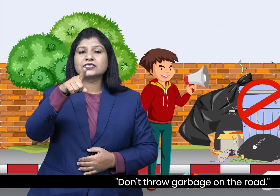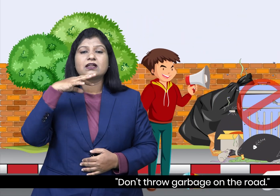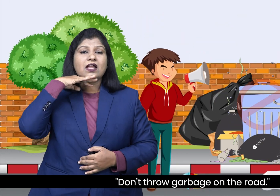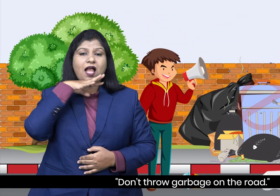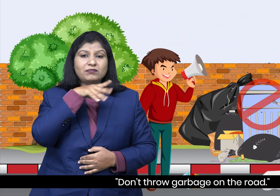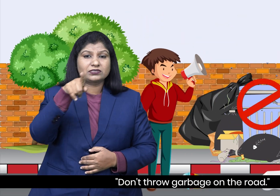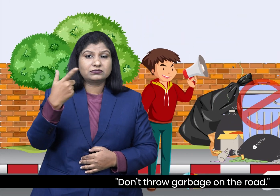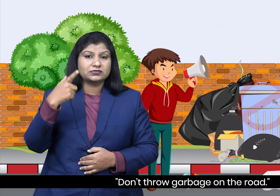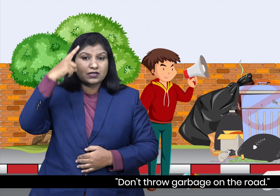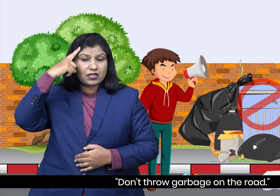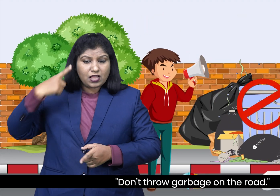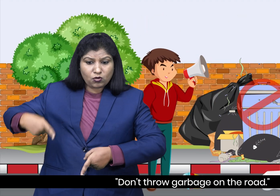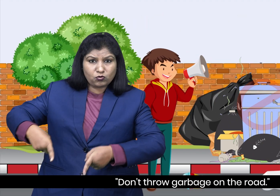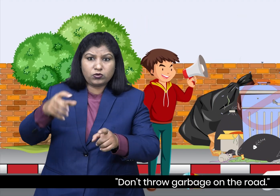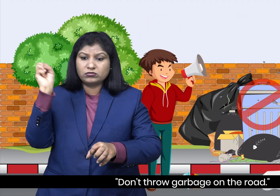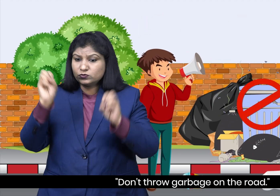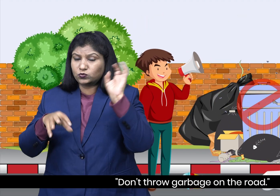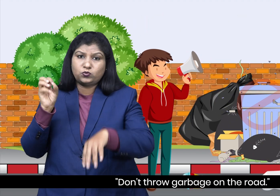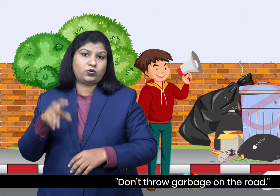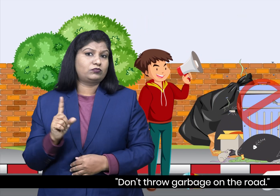Don't throw garbage on the road.